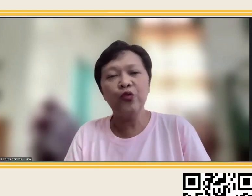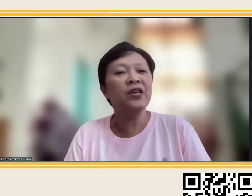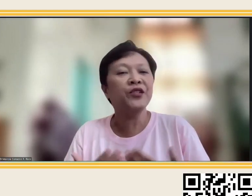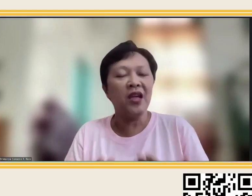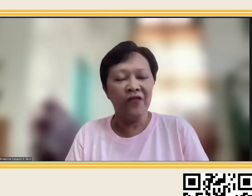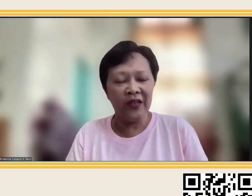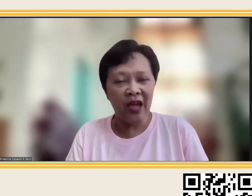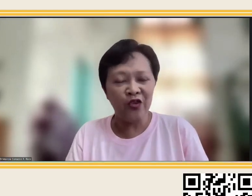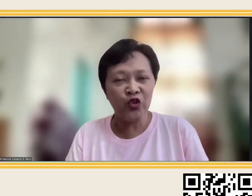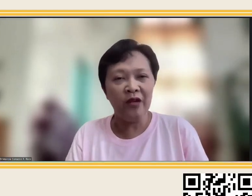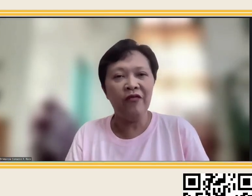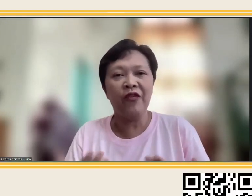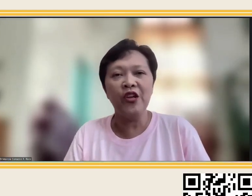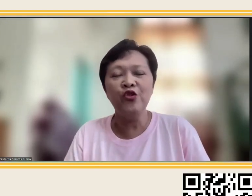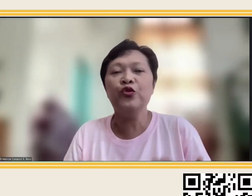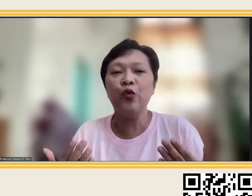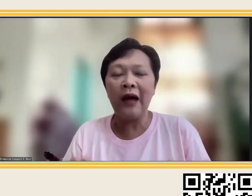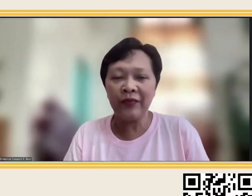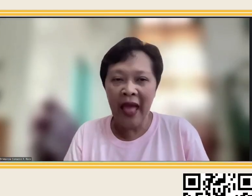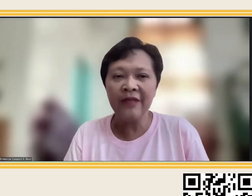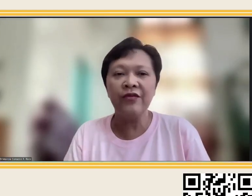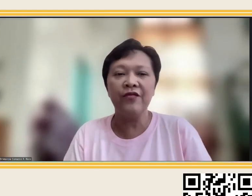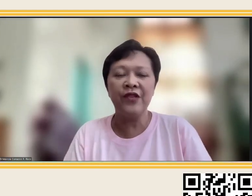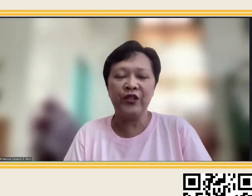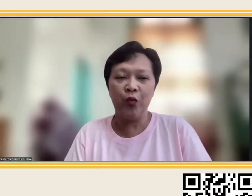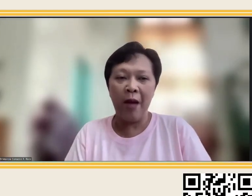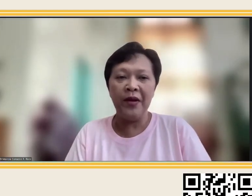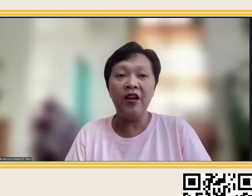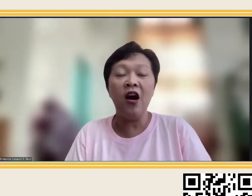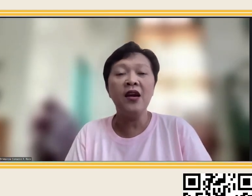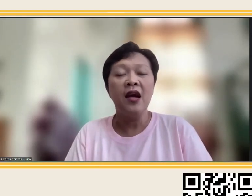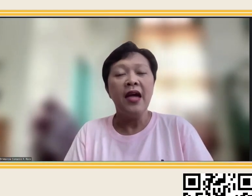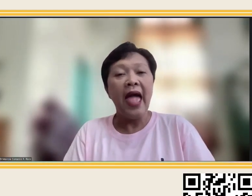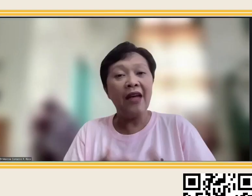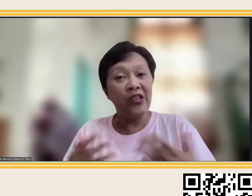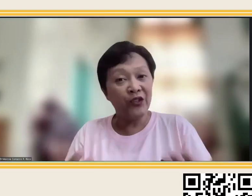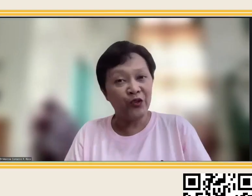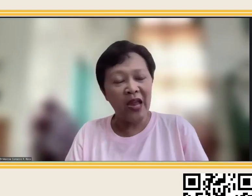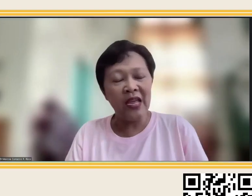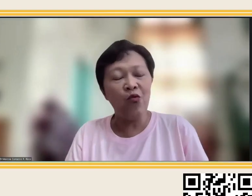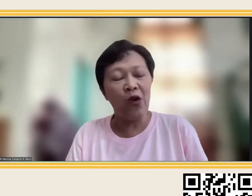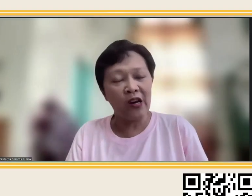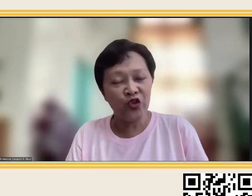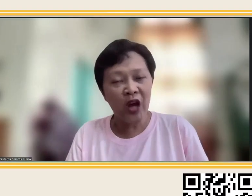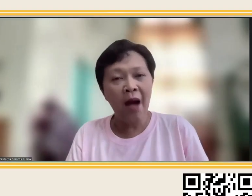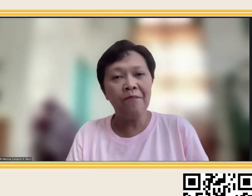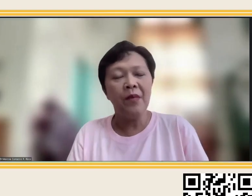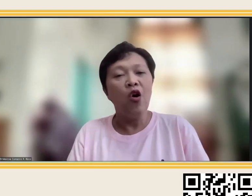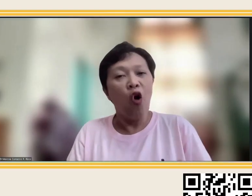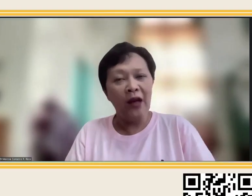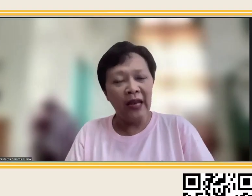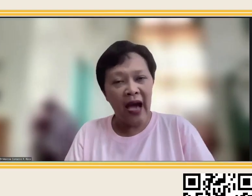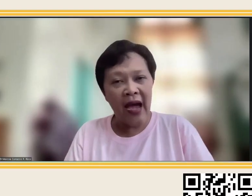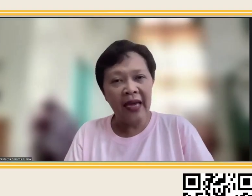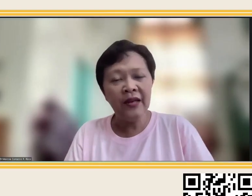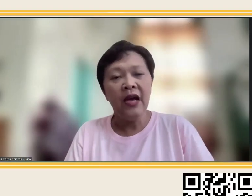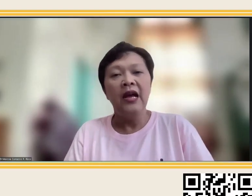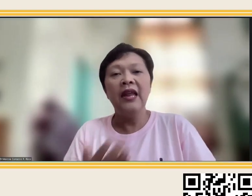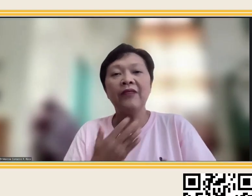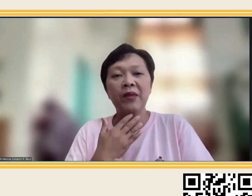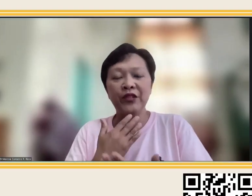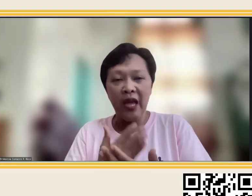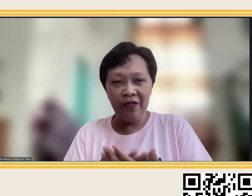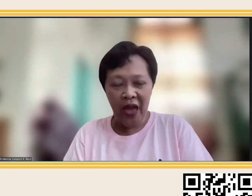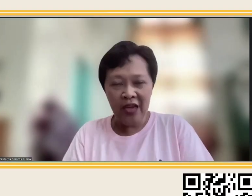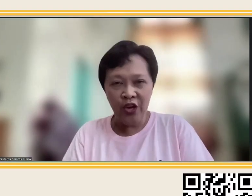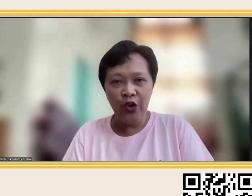yes to this invitation for you to attend this webinar and this training workshop online.